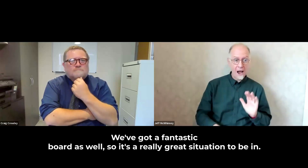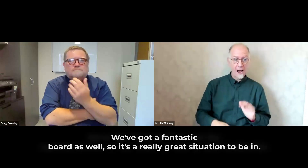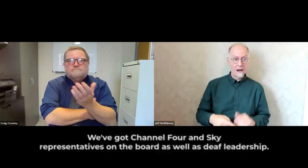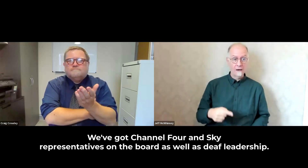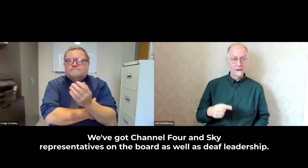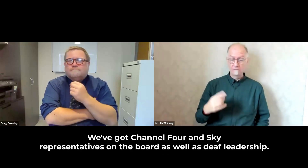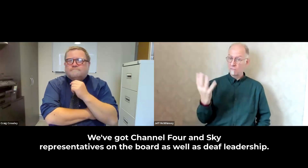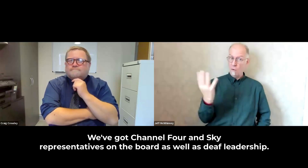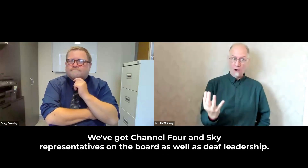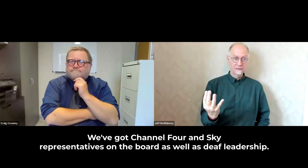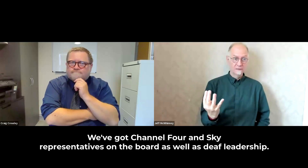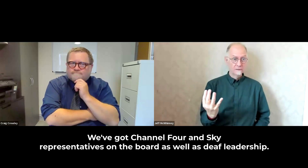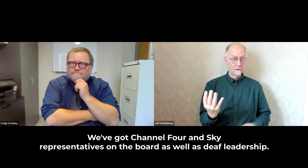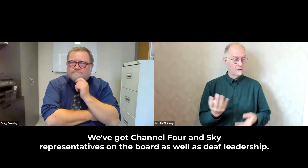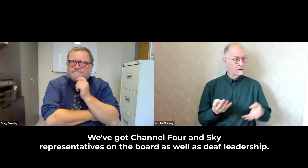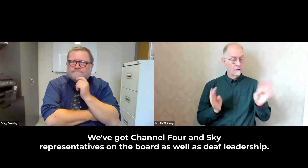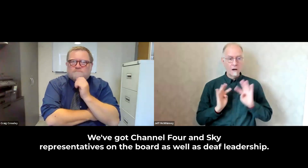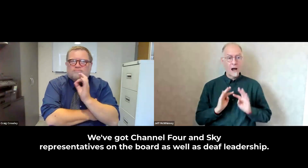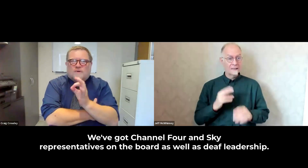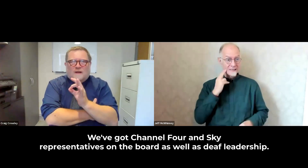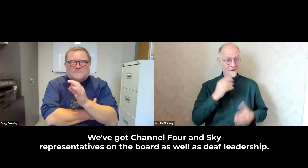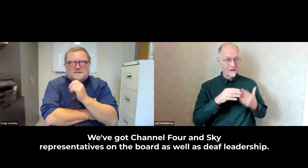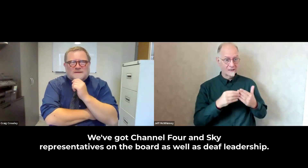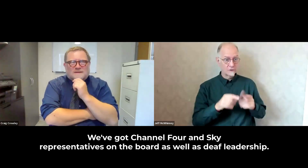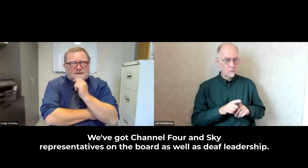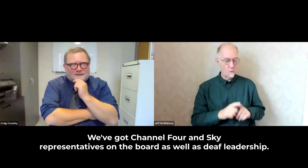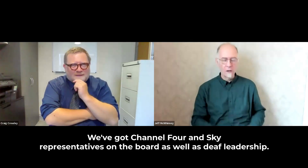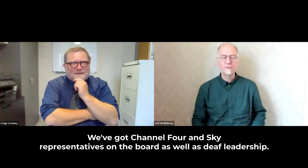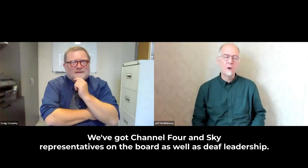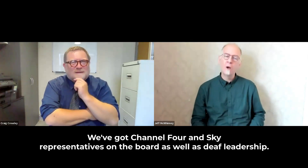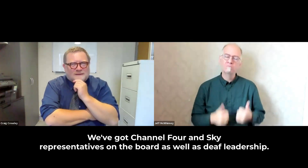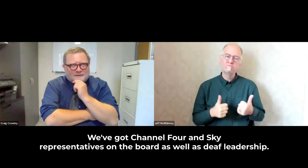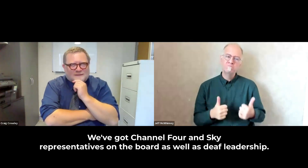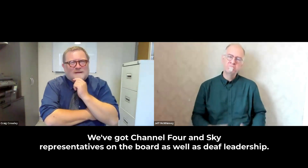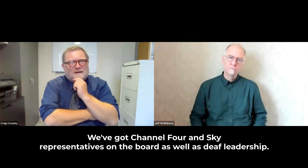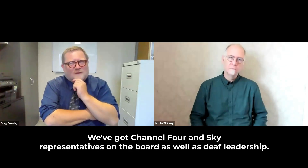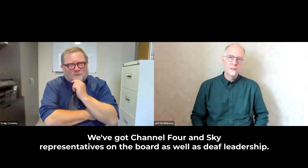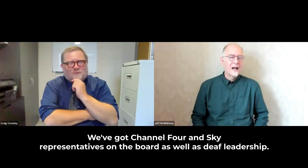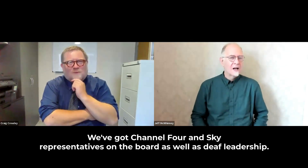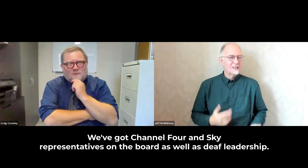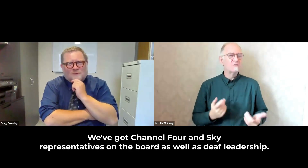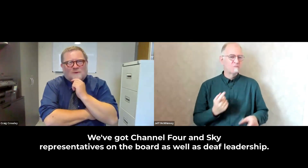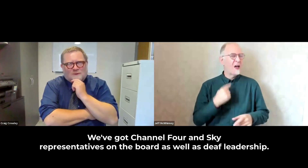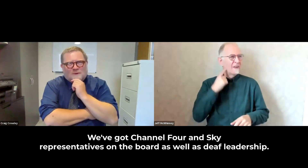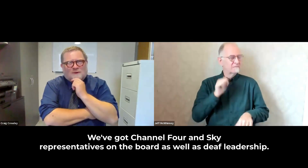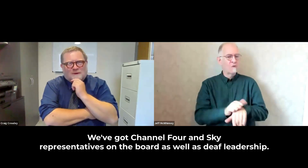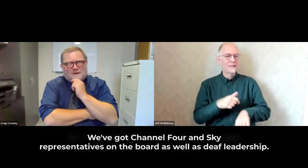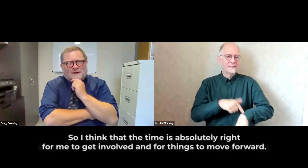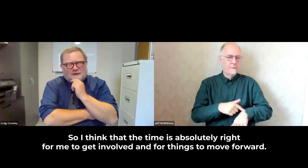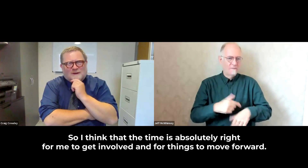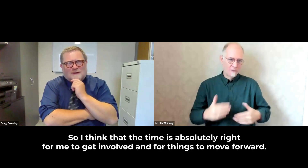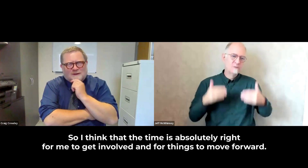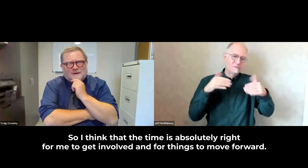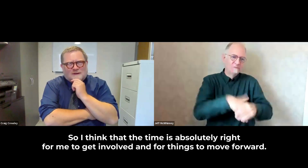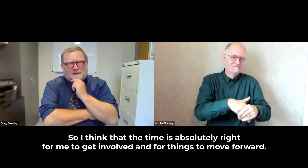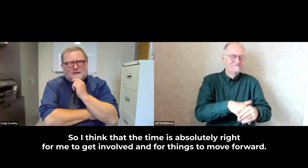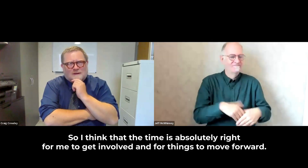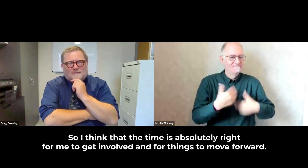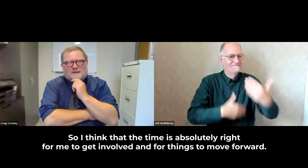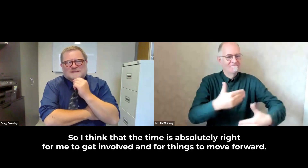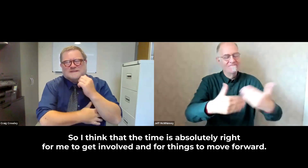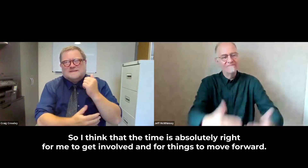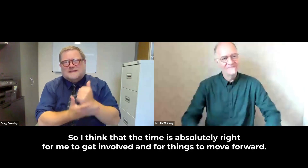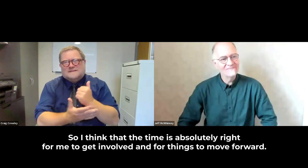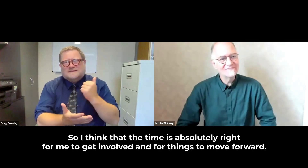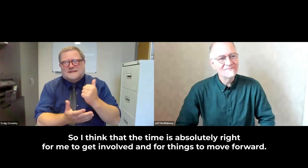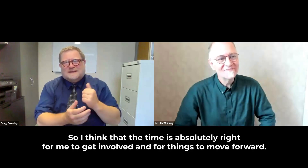in. We've got Channel 4 and Sky representatives on the board, as well as deaf leadership. So I think that the